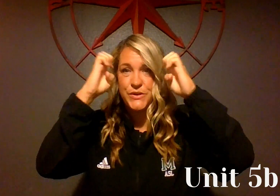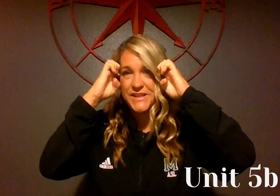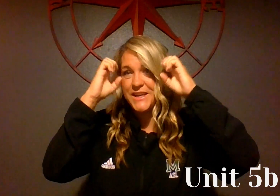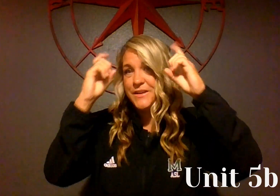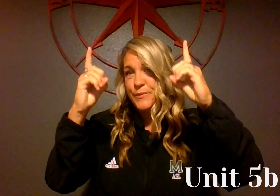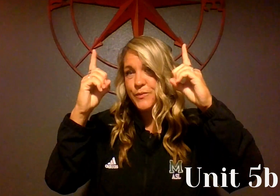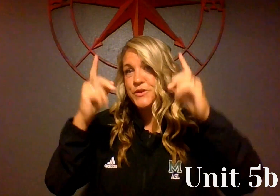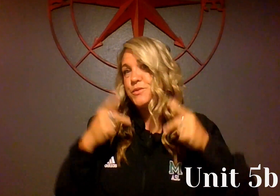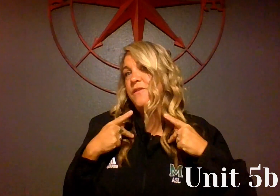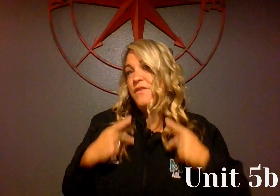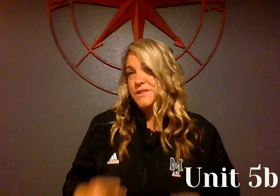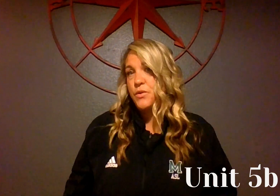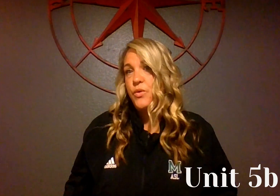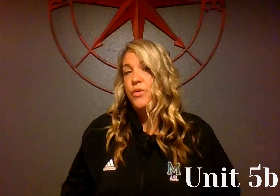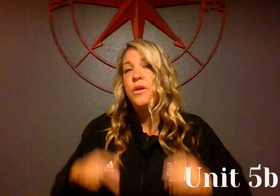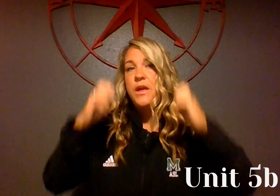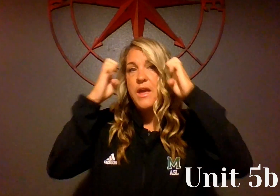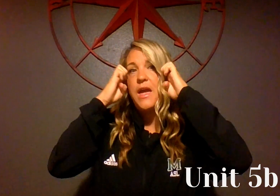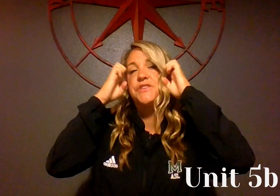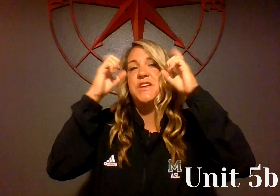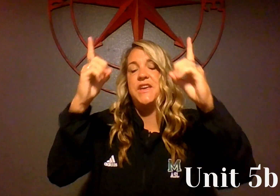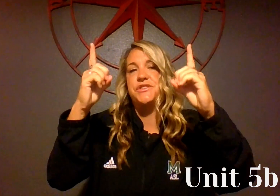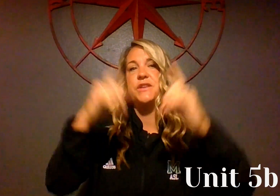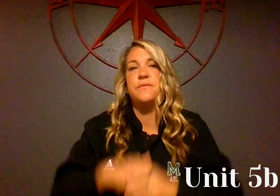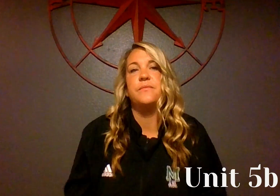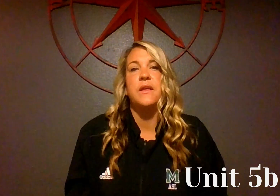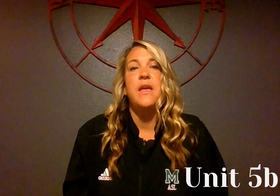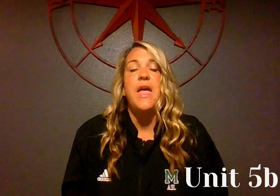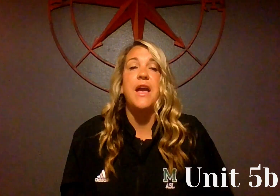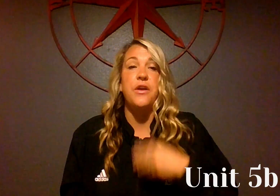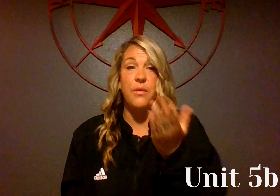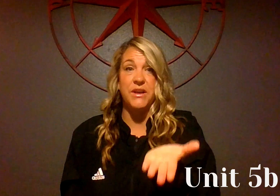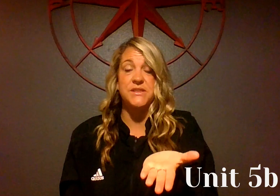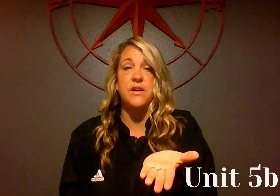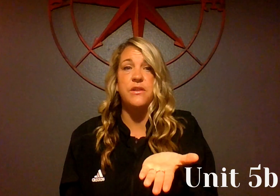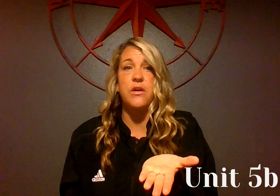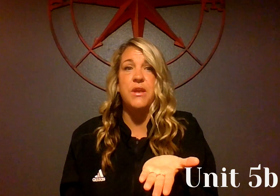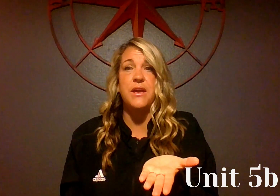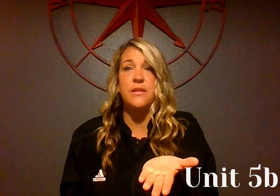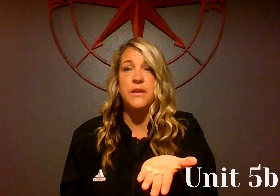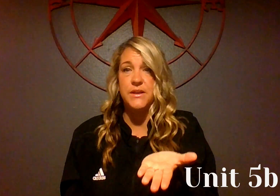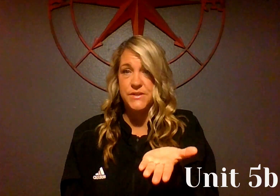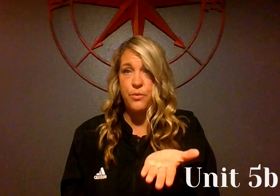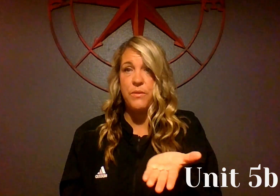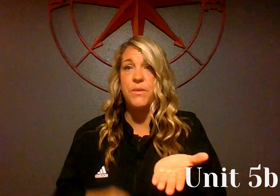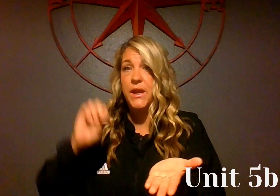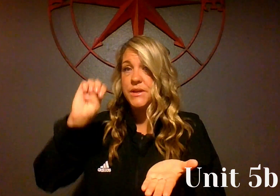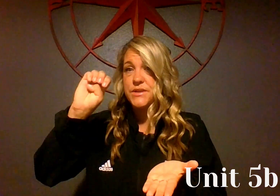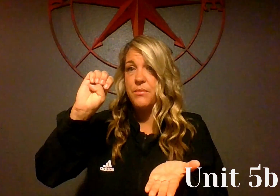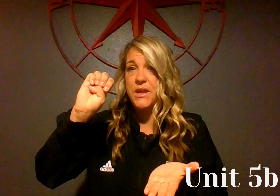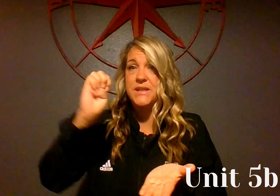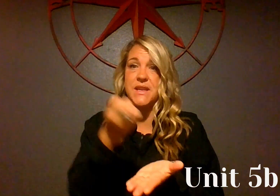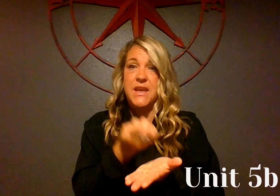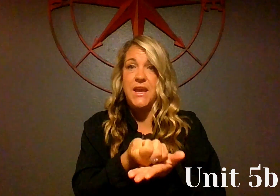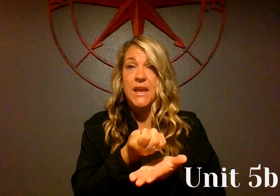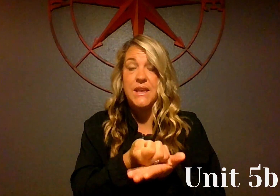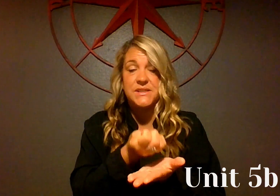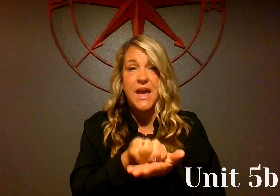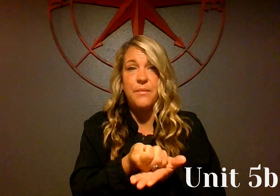D. So we have physical, education. Economics, non-dominant, is an open B, dominant is an E, and it